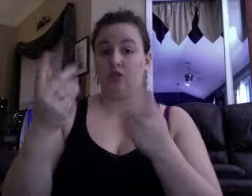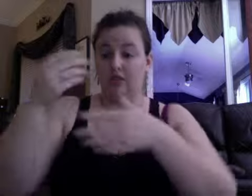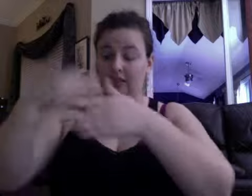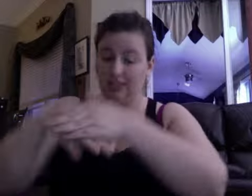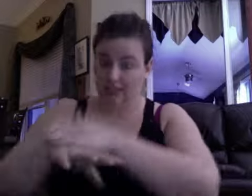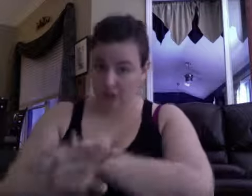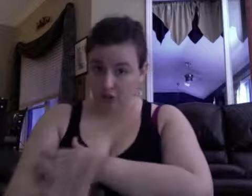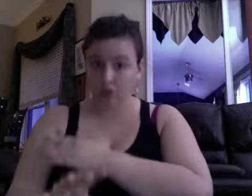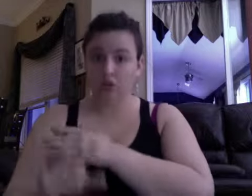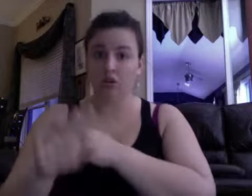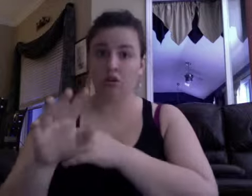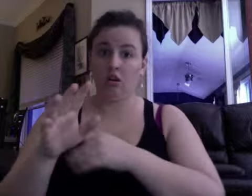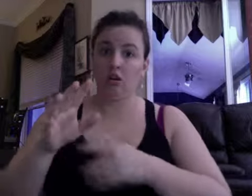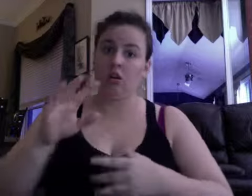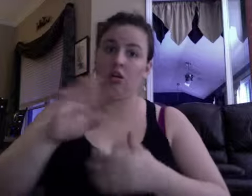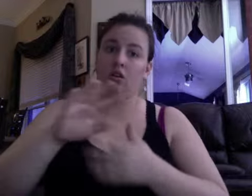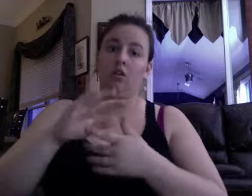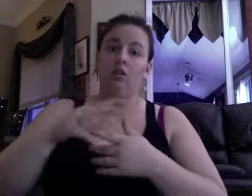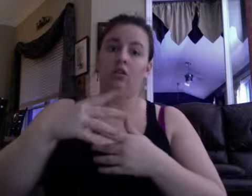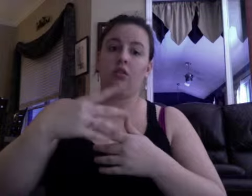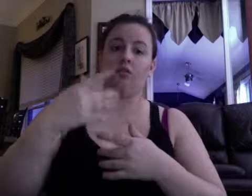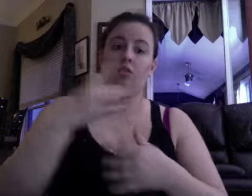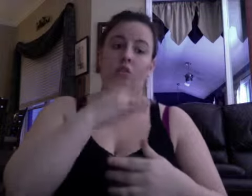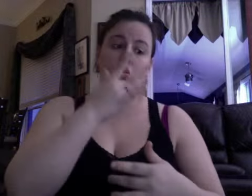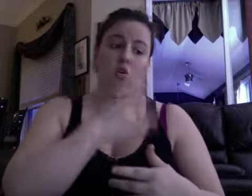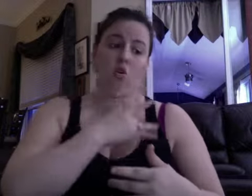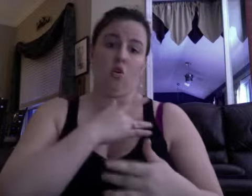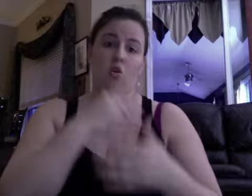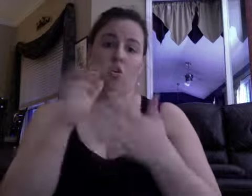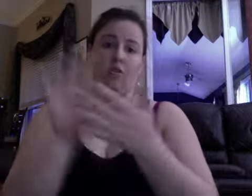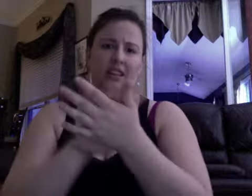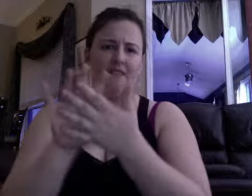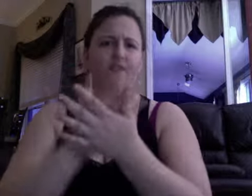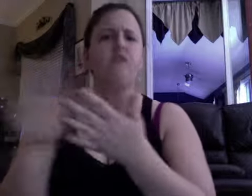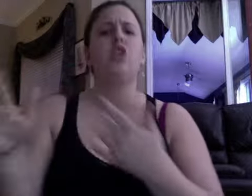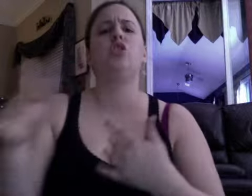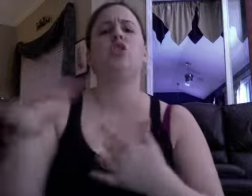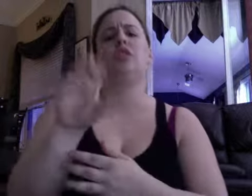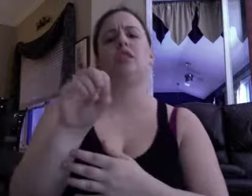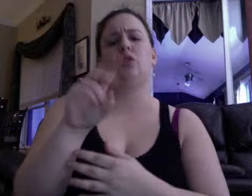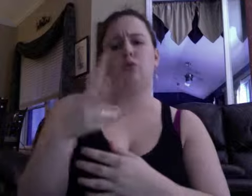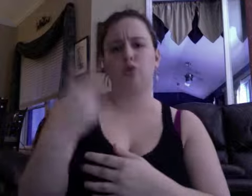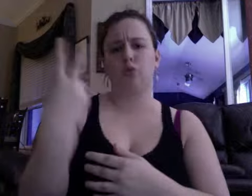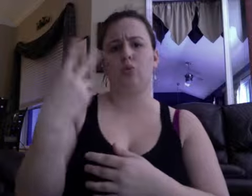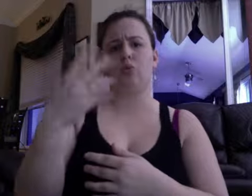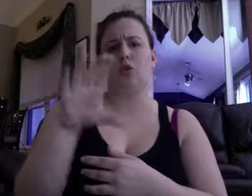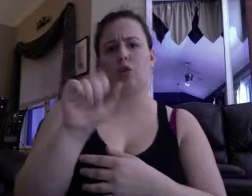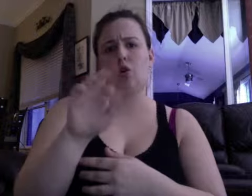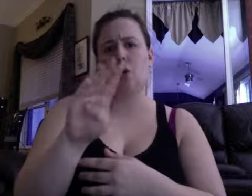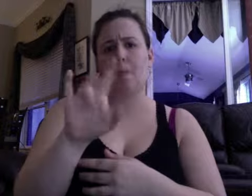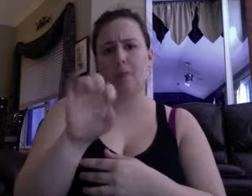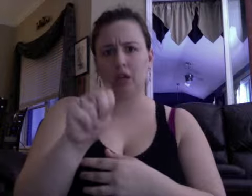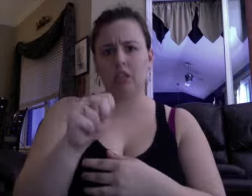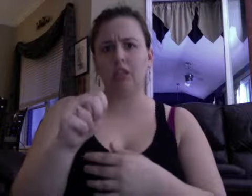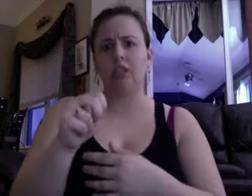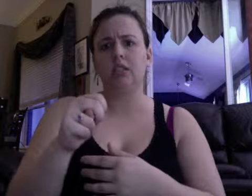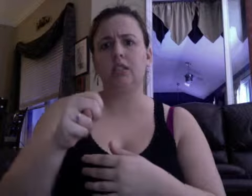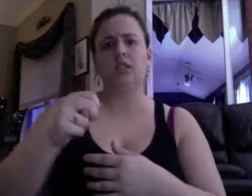pumps it back into the body. But the 4 chambers are really important because they keep the blood separate. The blood that